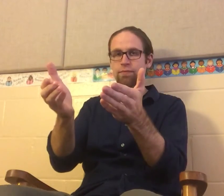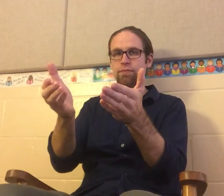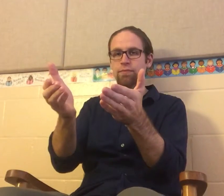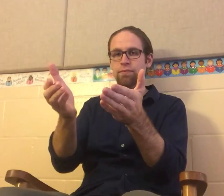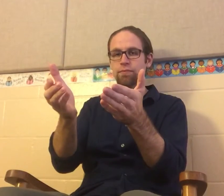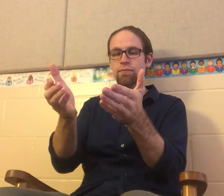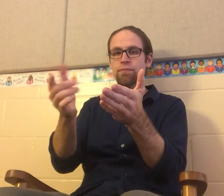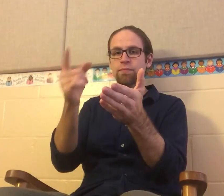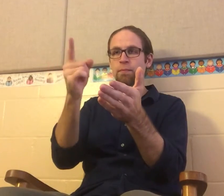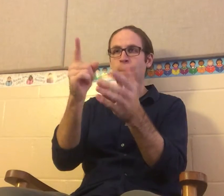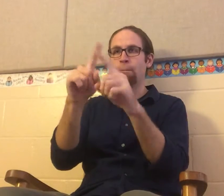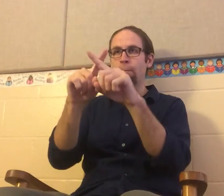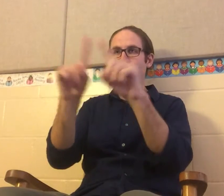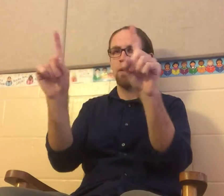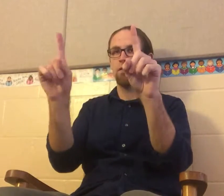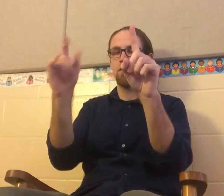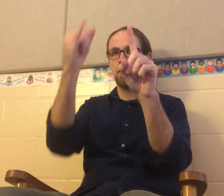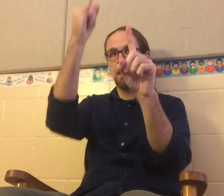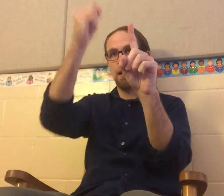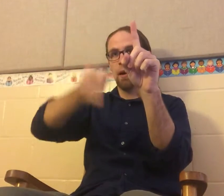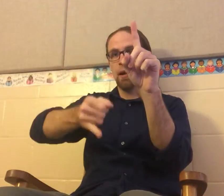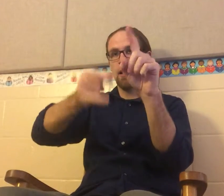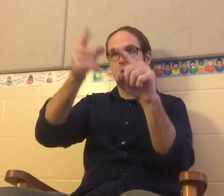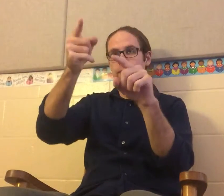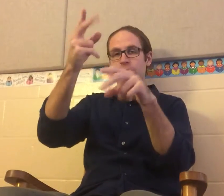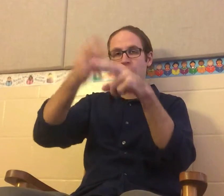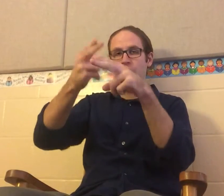are divided by the prime meridian.